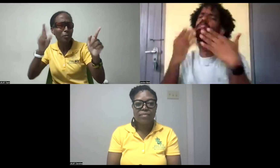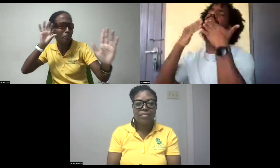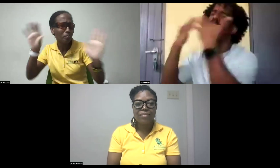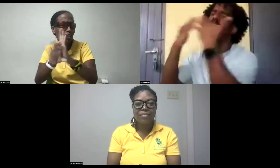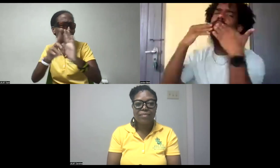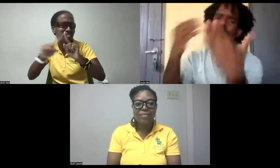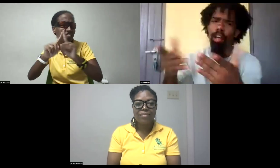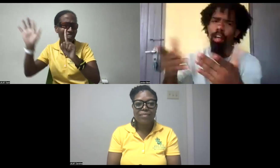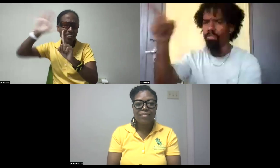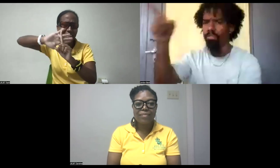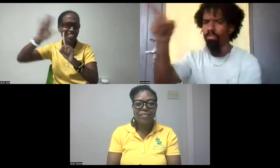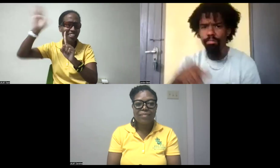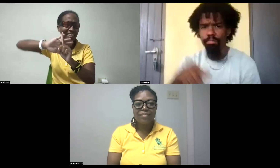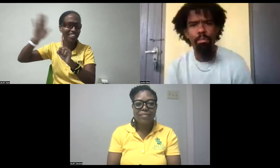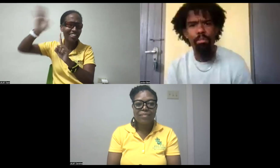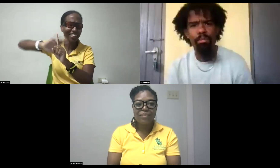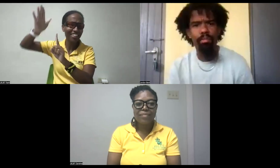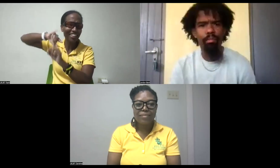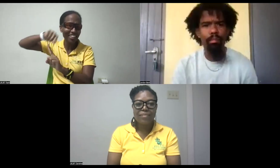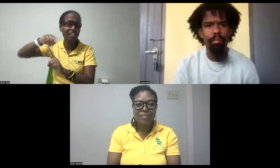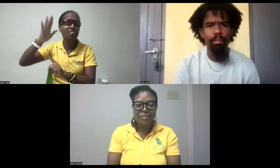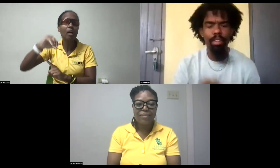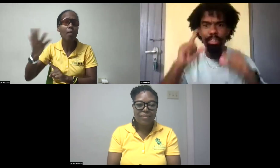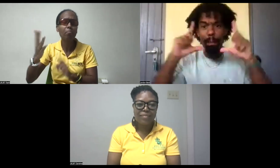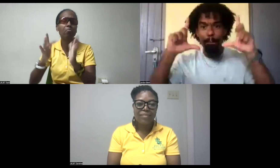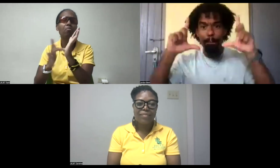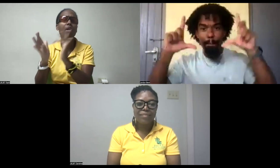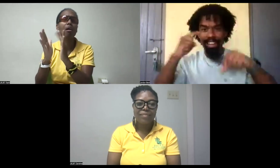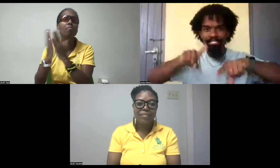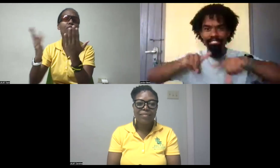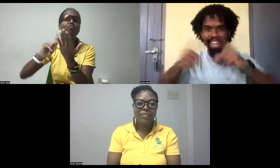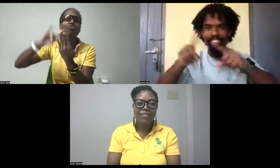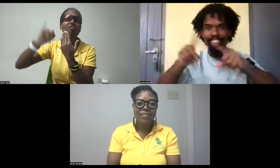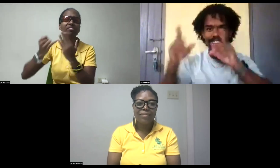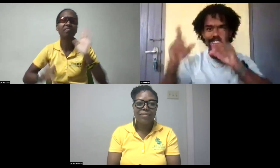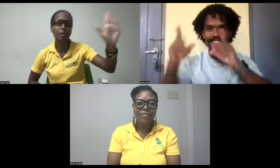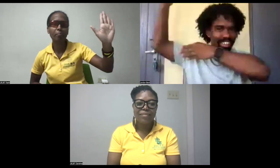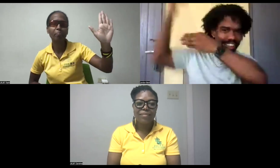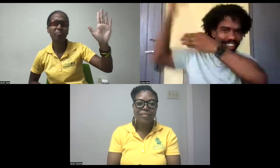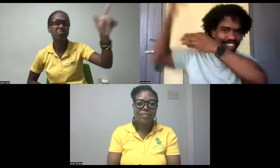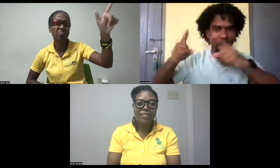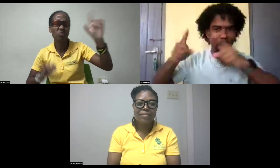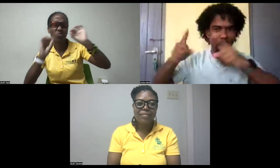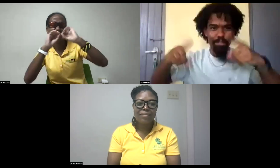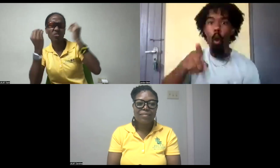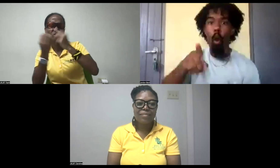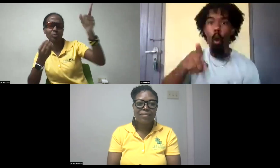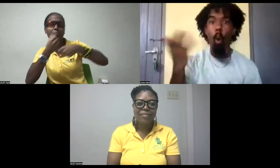also to, as you see the picture, you see with the different backgrounds and